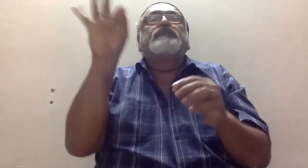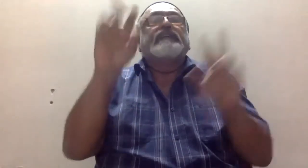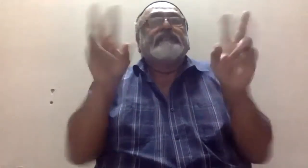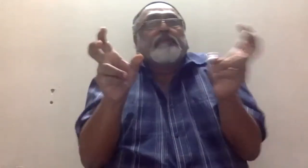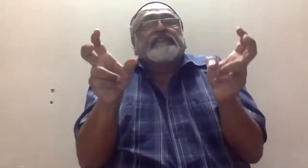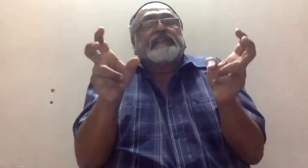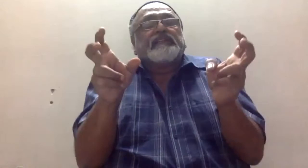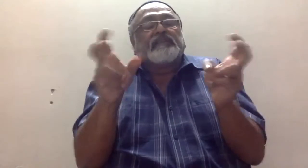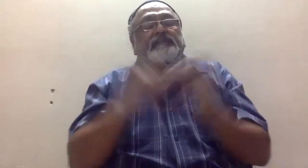Sigi.